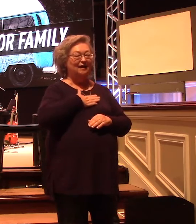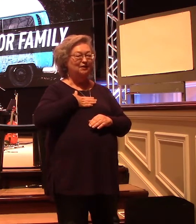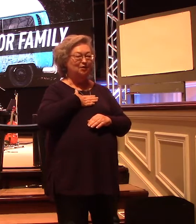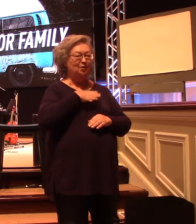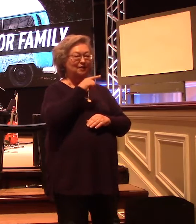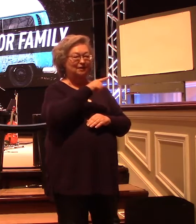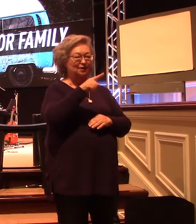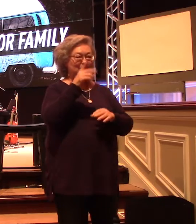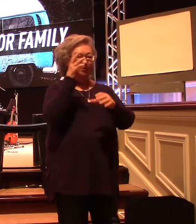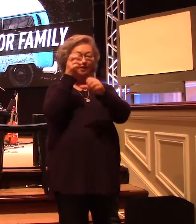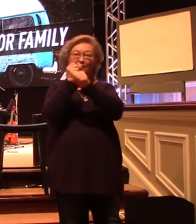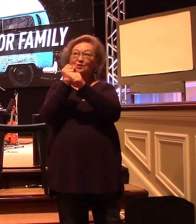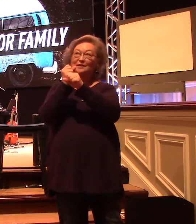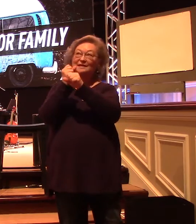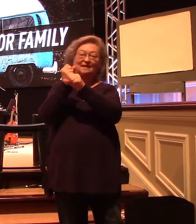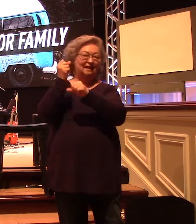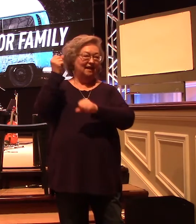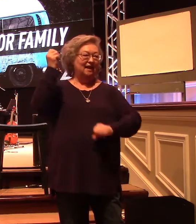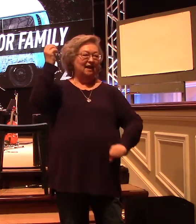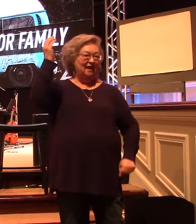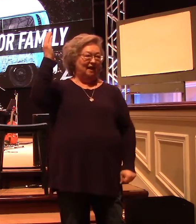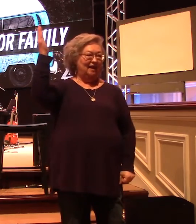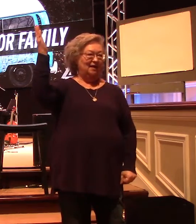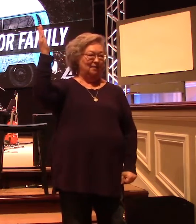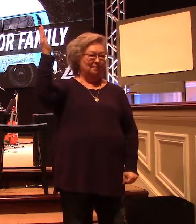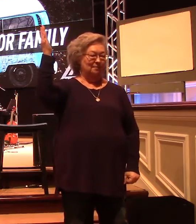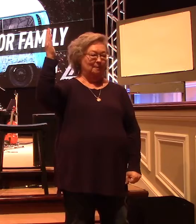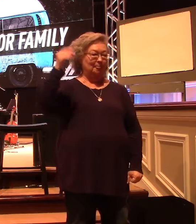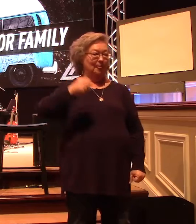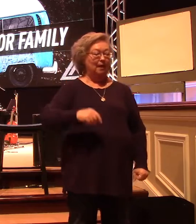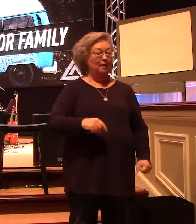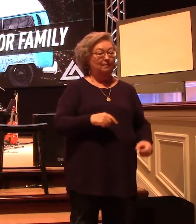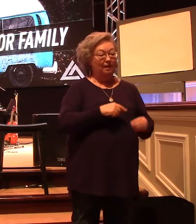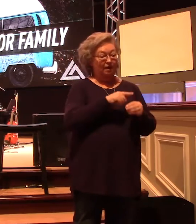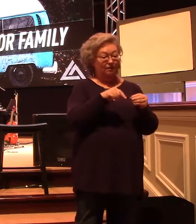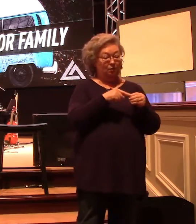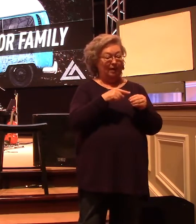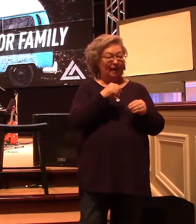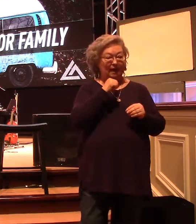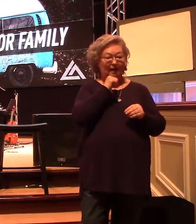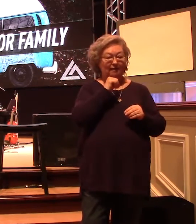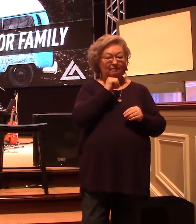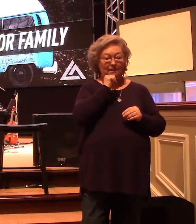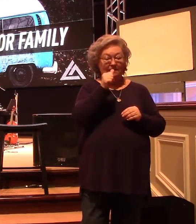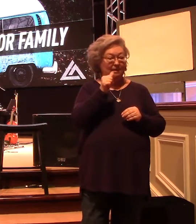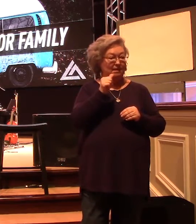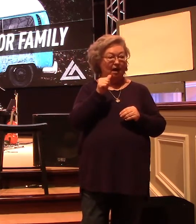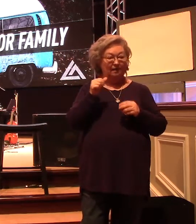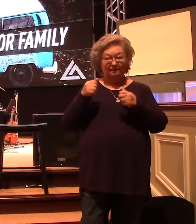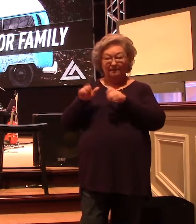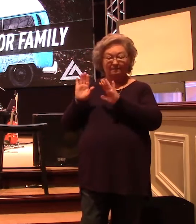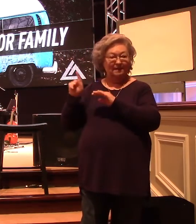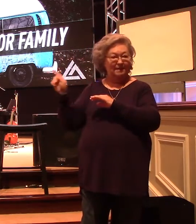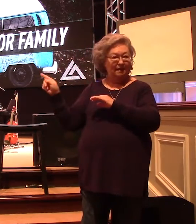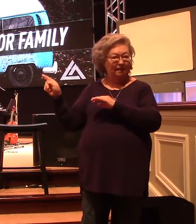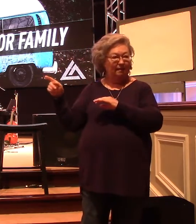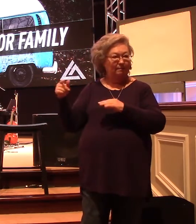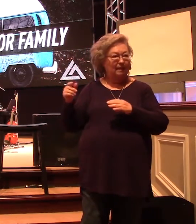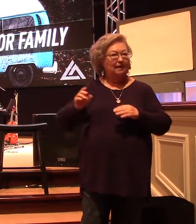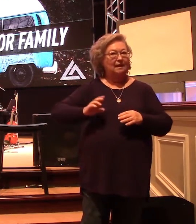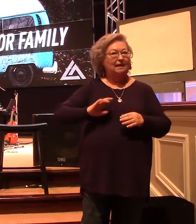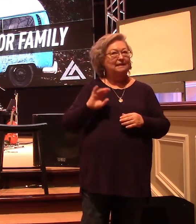coming from and everything was okay. I actually still thought he was wrong. But I had to choose to act on my faith and trust that God was